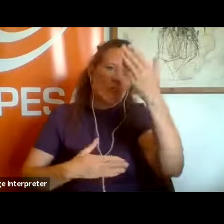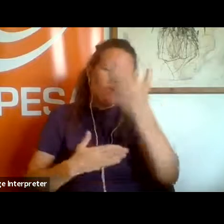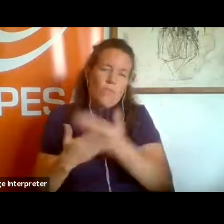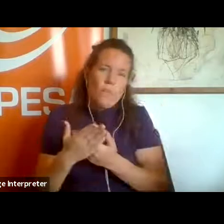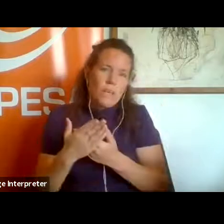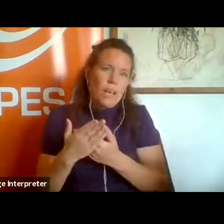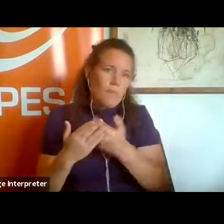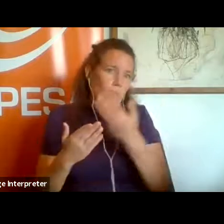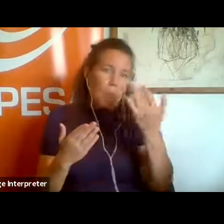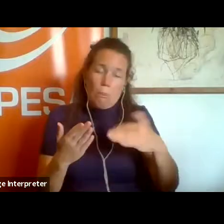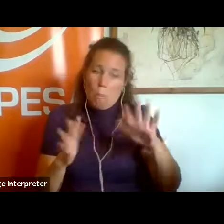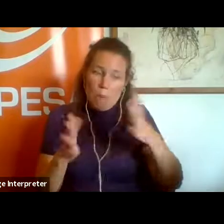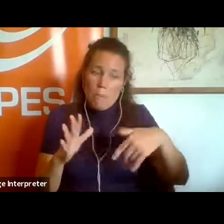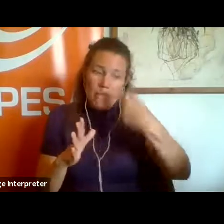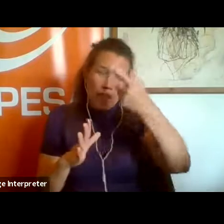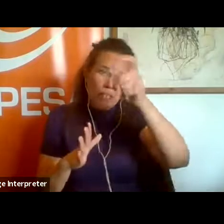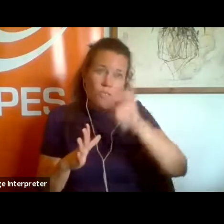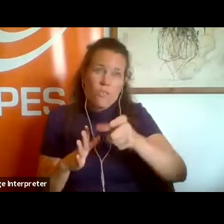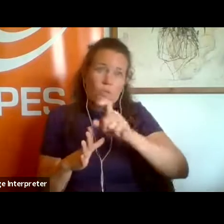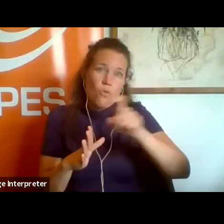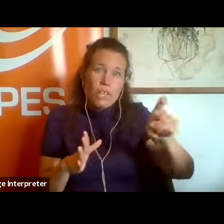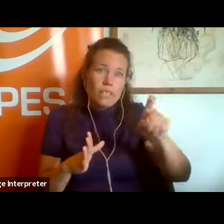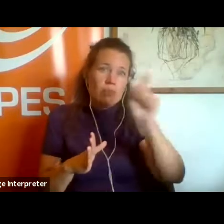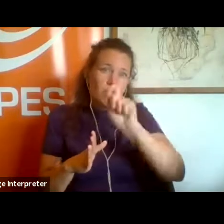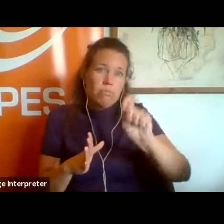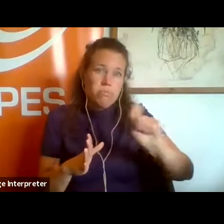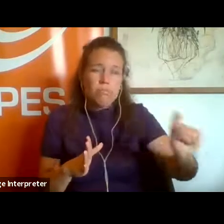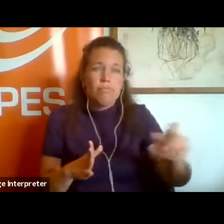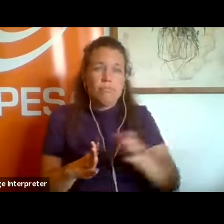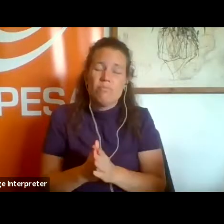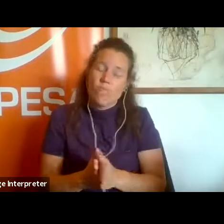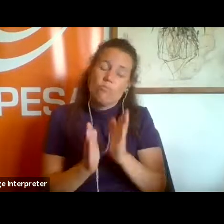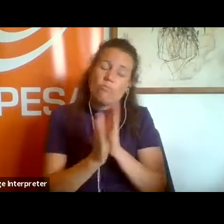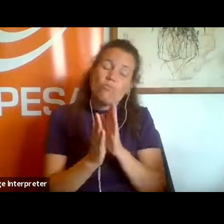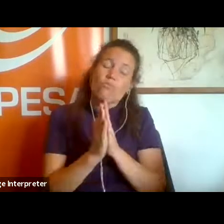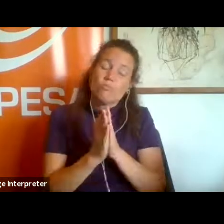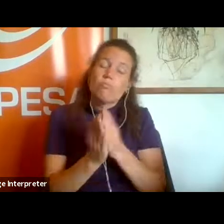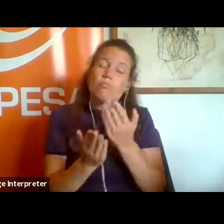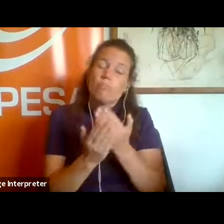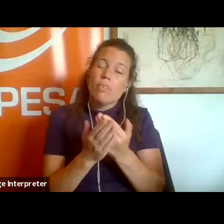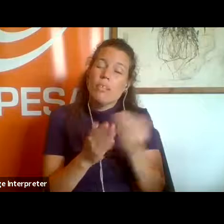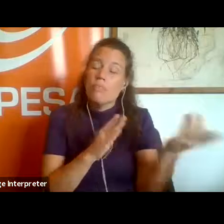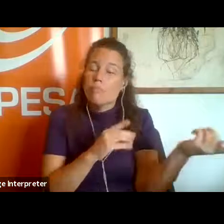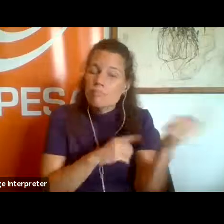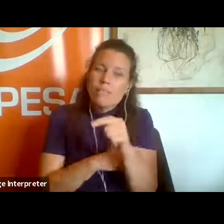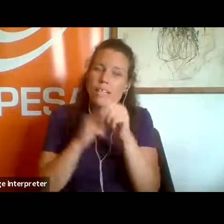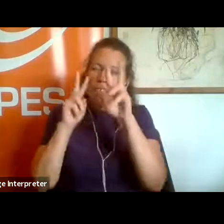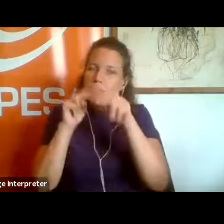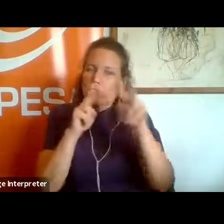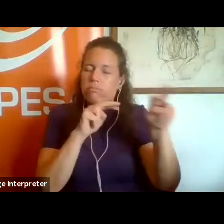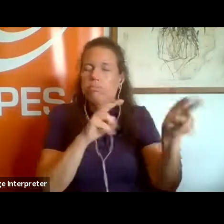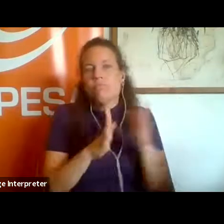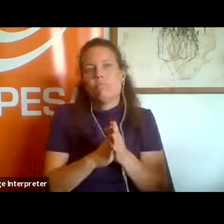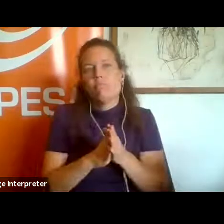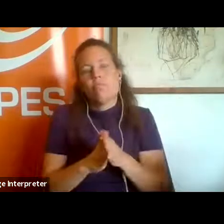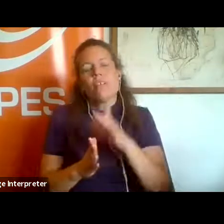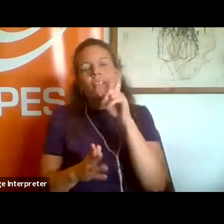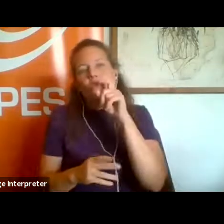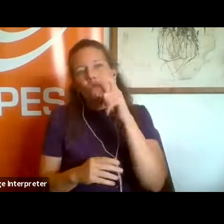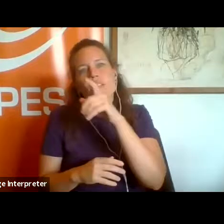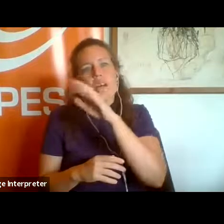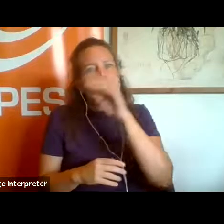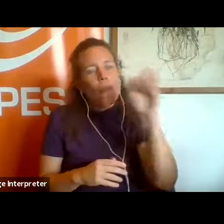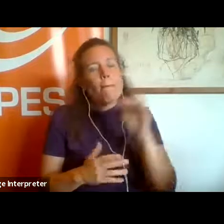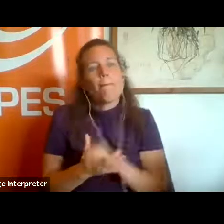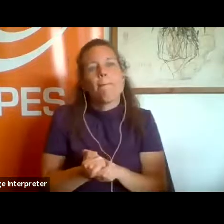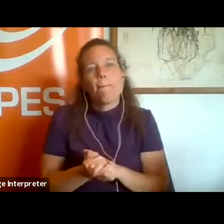next week or so. So do keep checking on our website. Do keep engaging on our Twitter to see that.